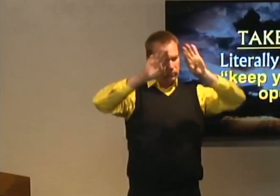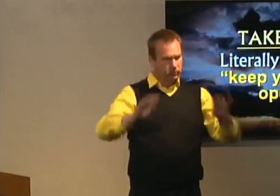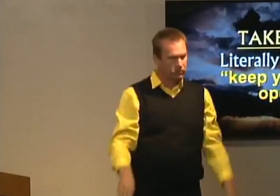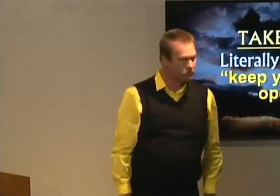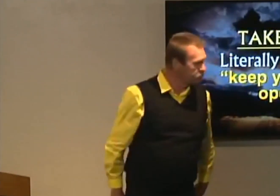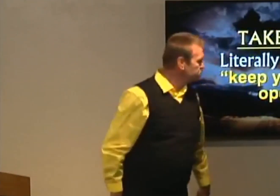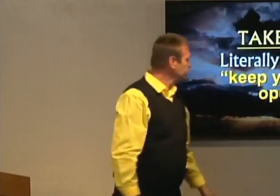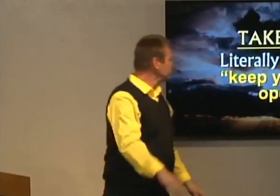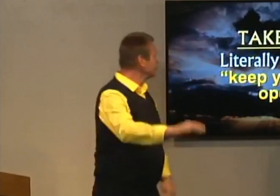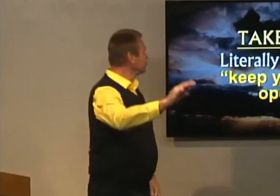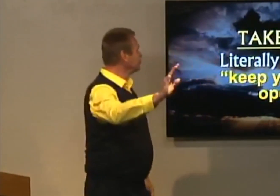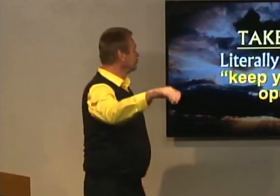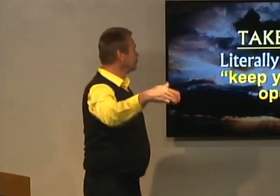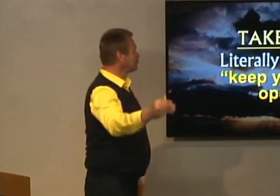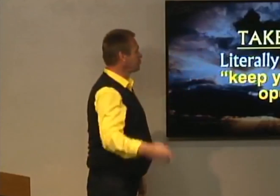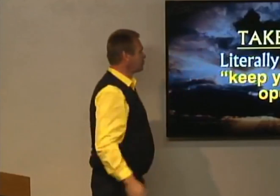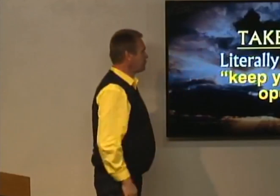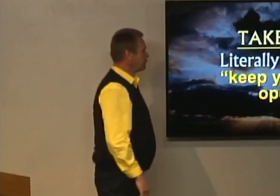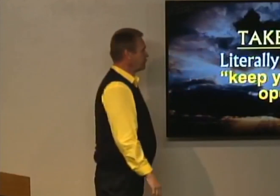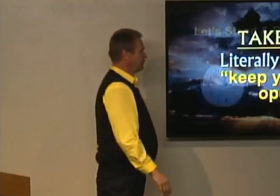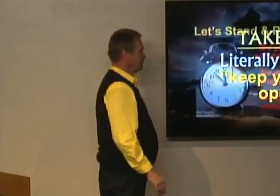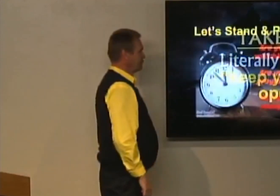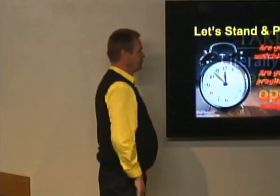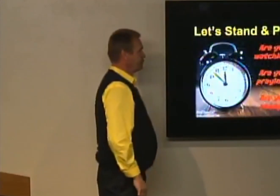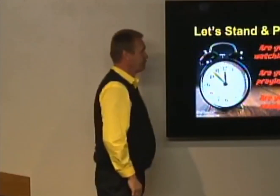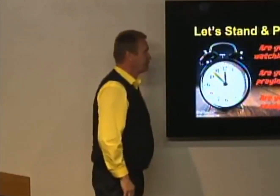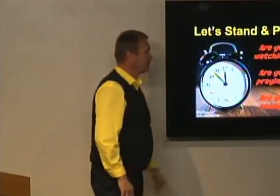and scoffers that we need to keep our eyes on.